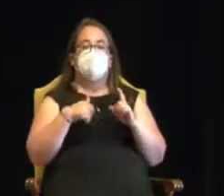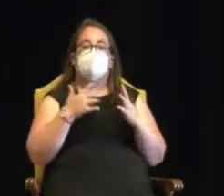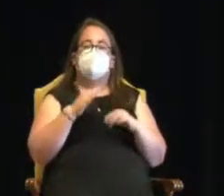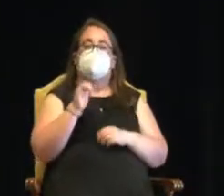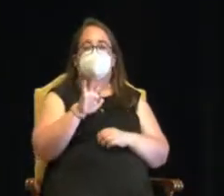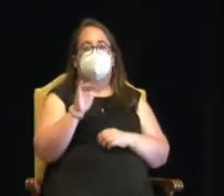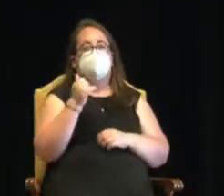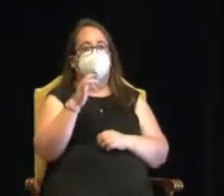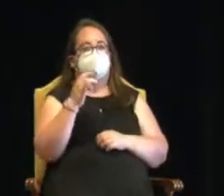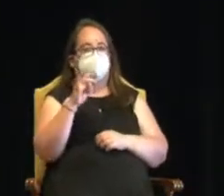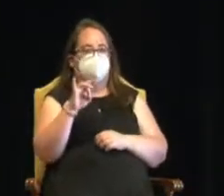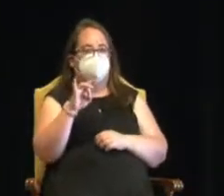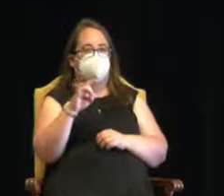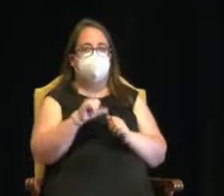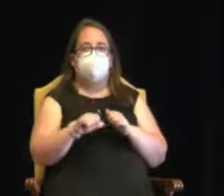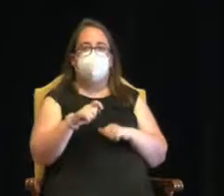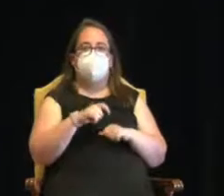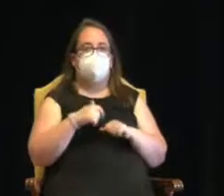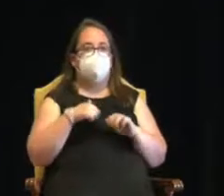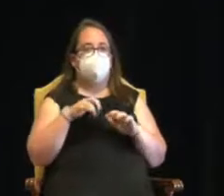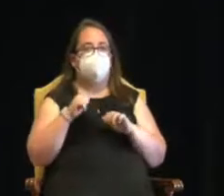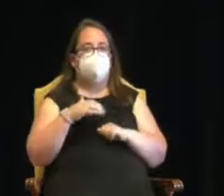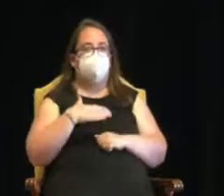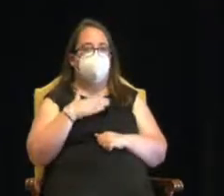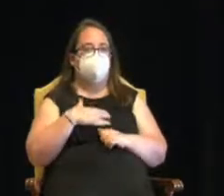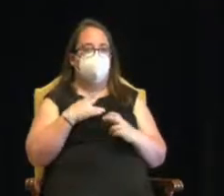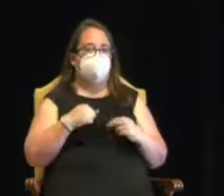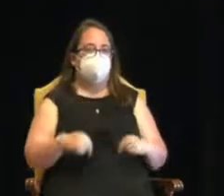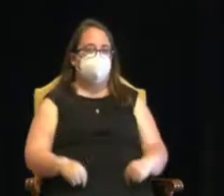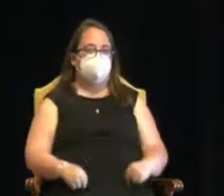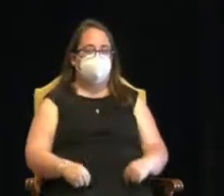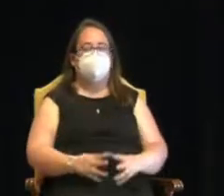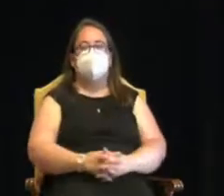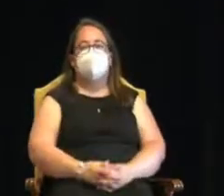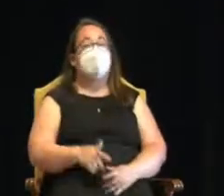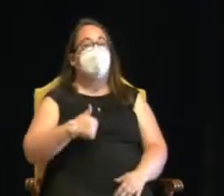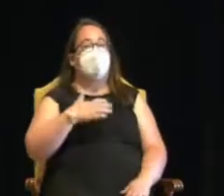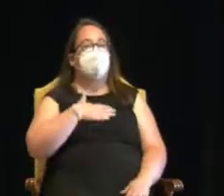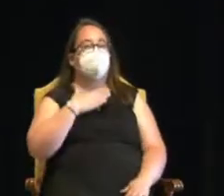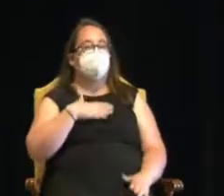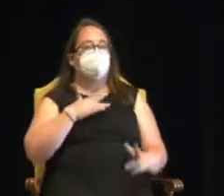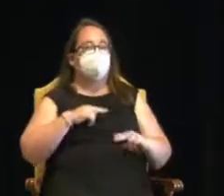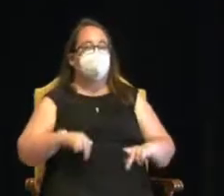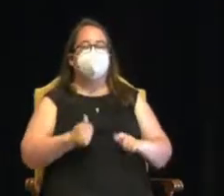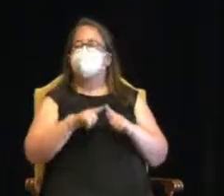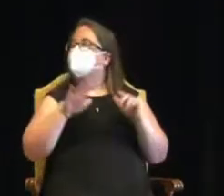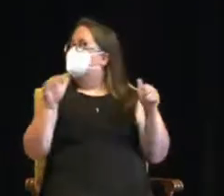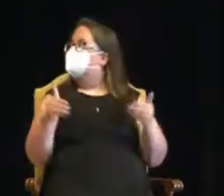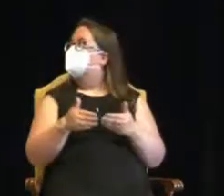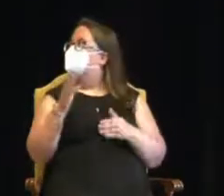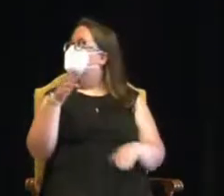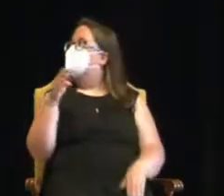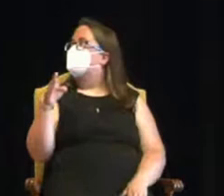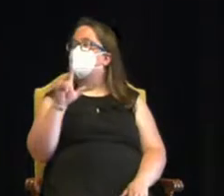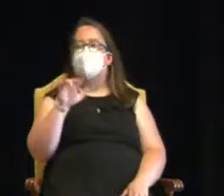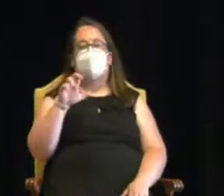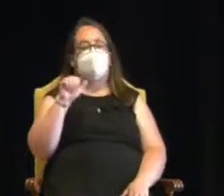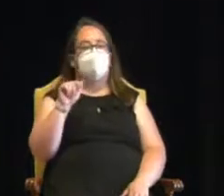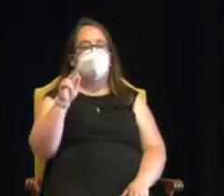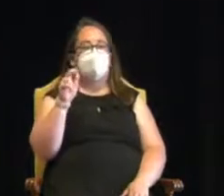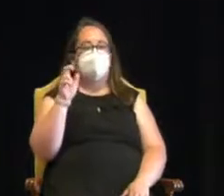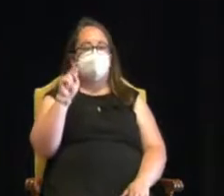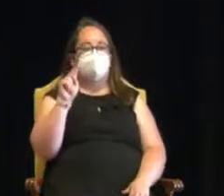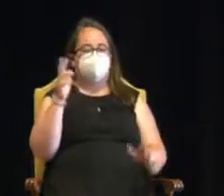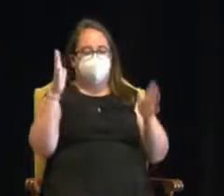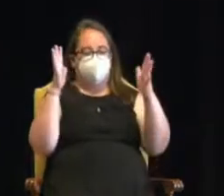or so. And every time I've walked away a happy human. I'm a happy human because I get to introduce Baltimore's own Laura Lippman.